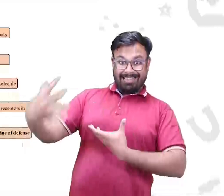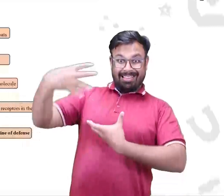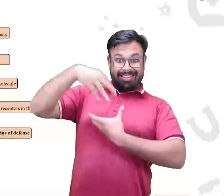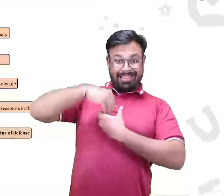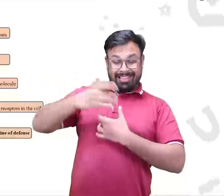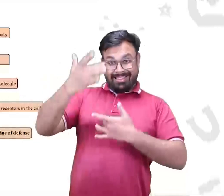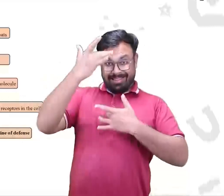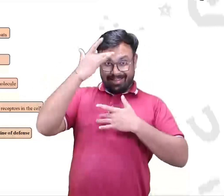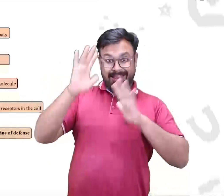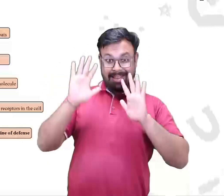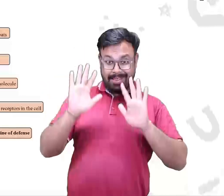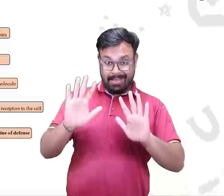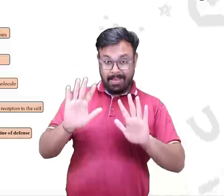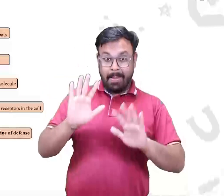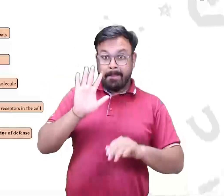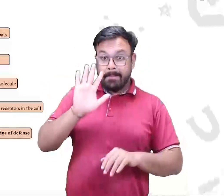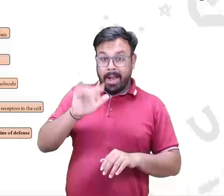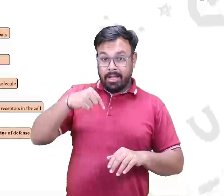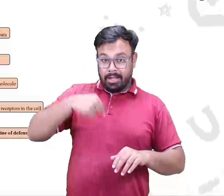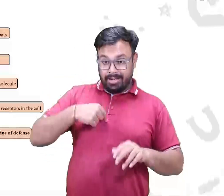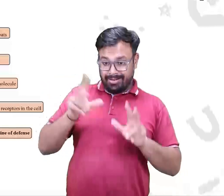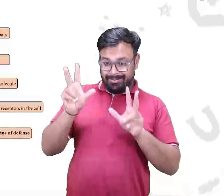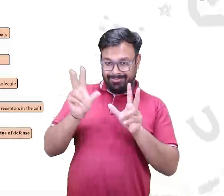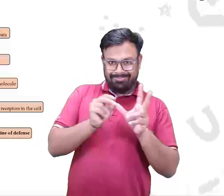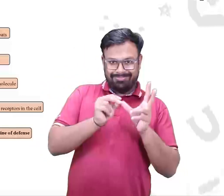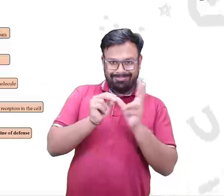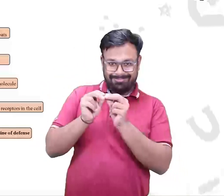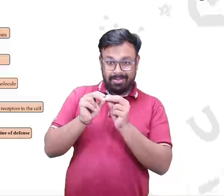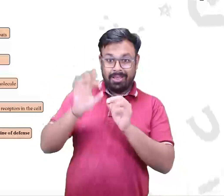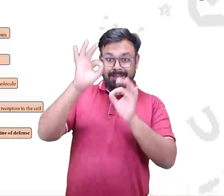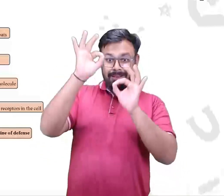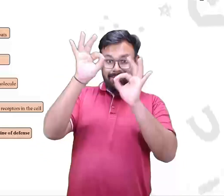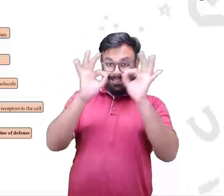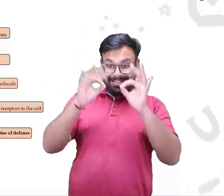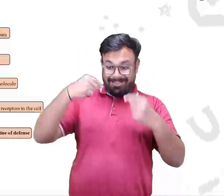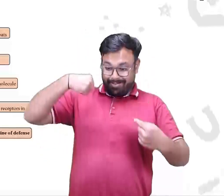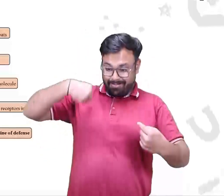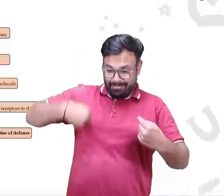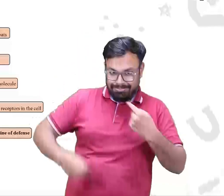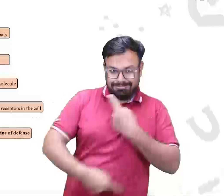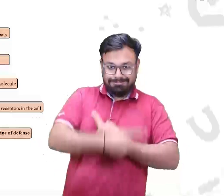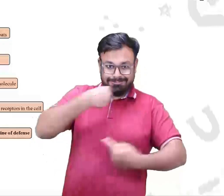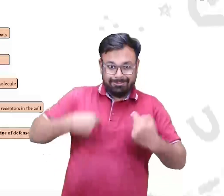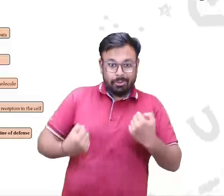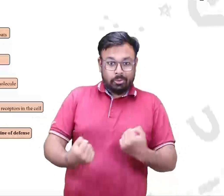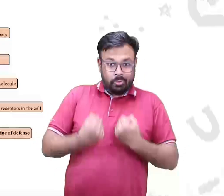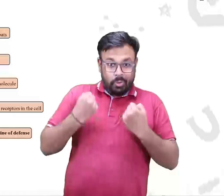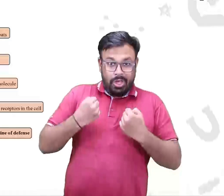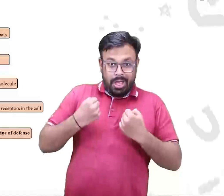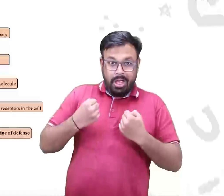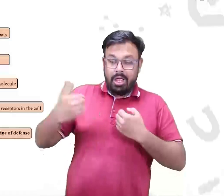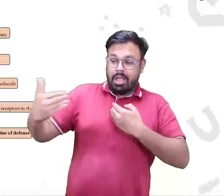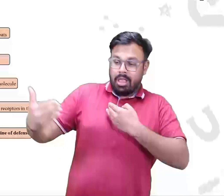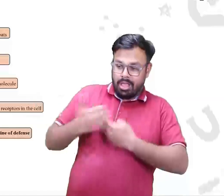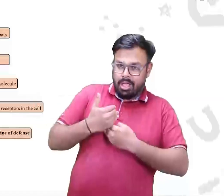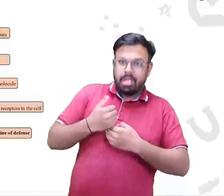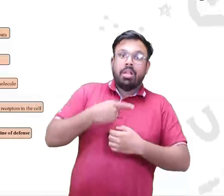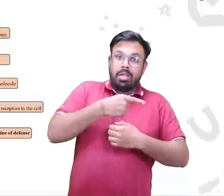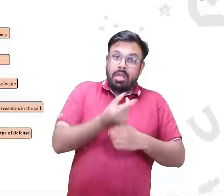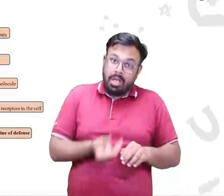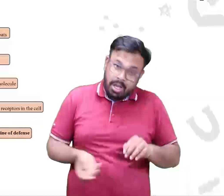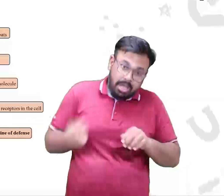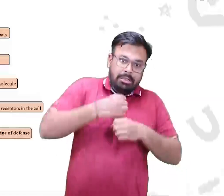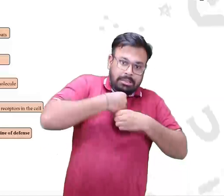Bats have special immune system that help them handle viruses and stress without getting sick.